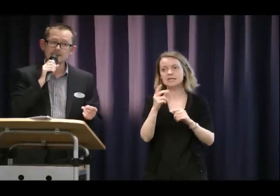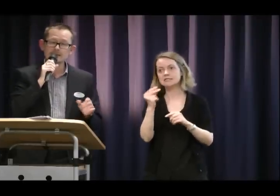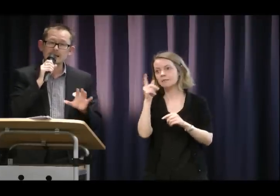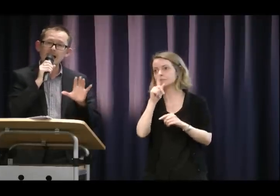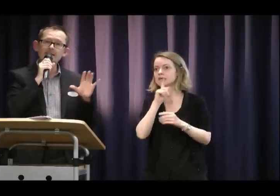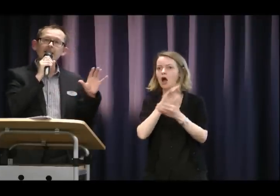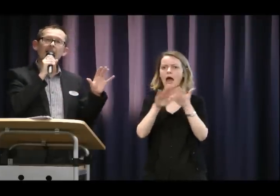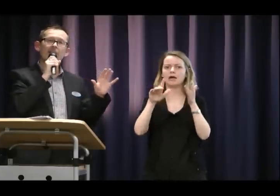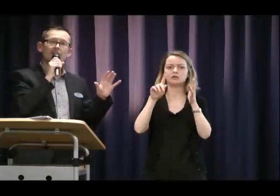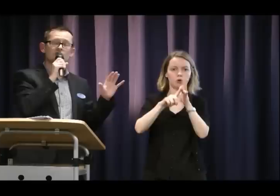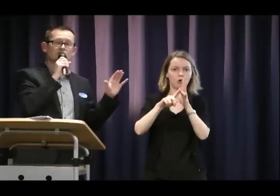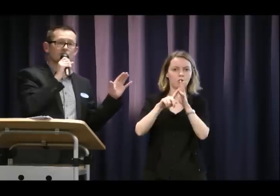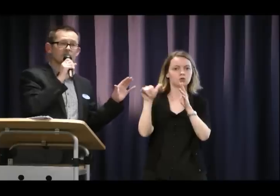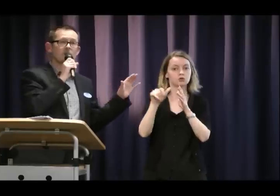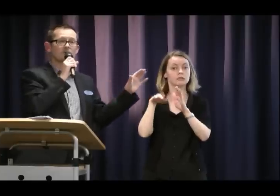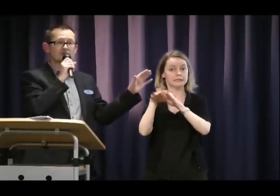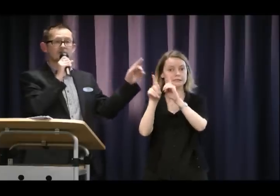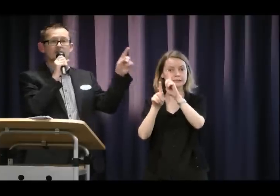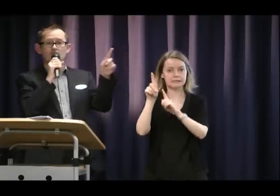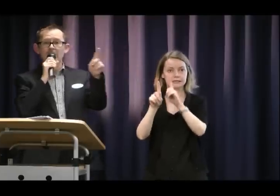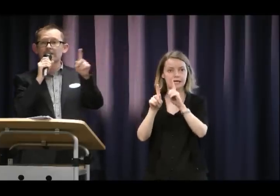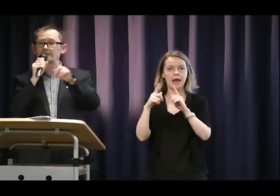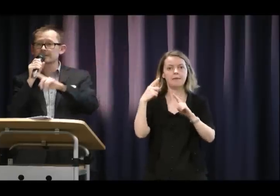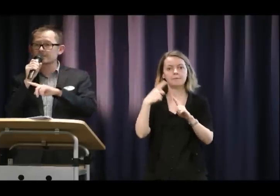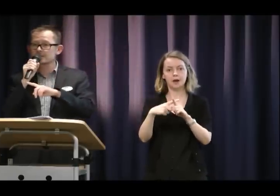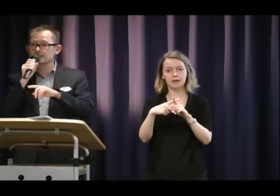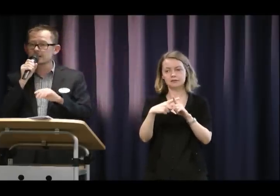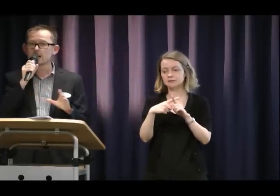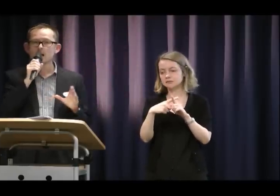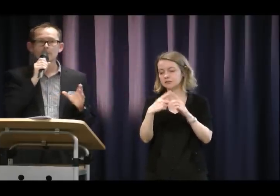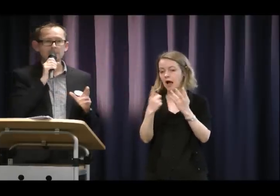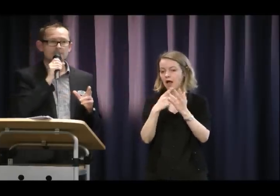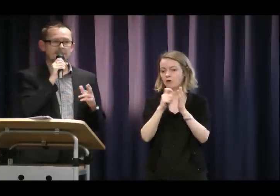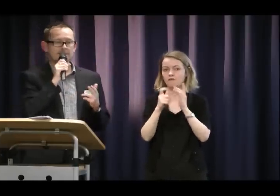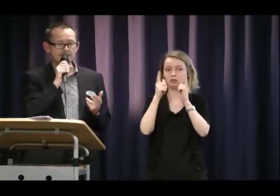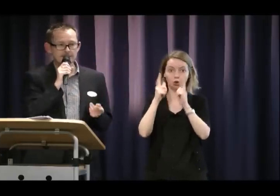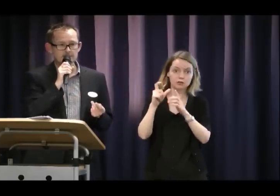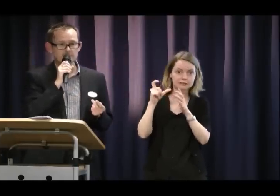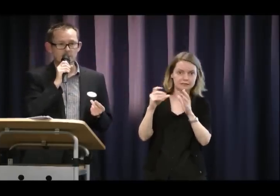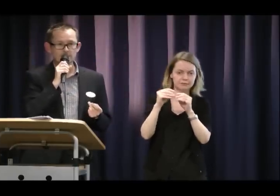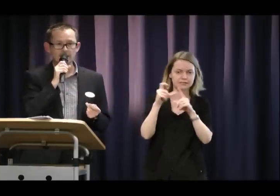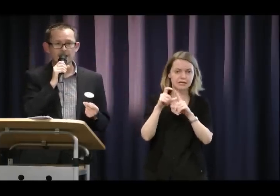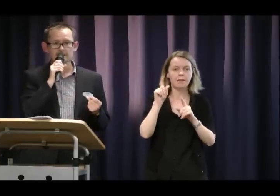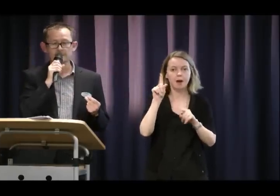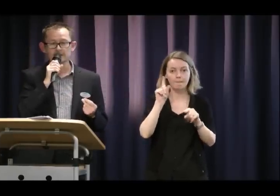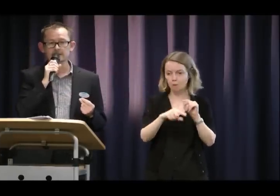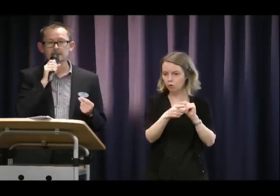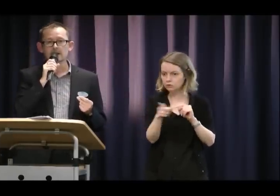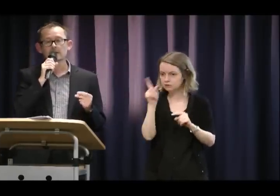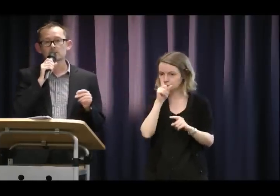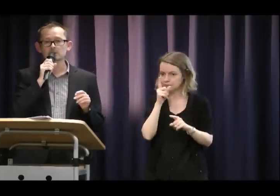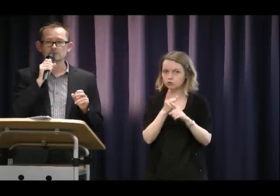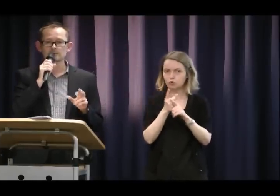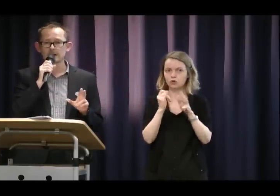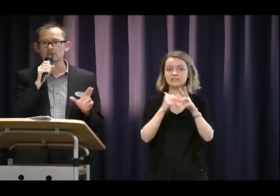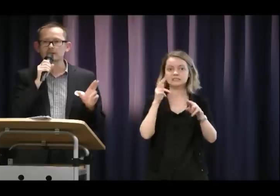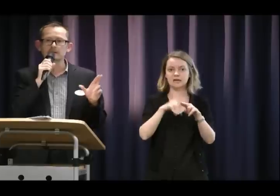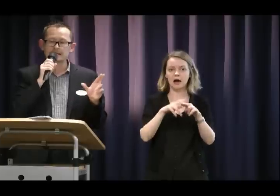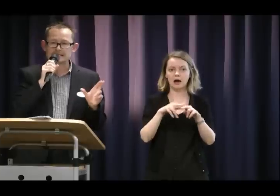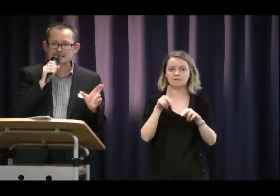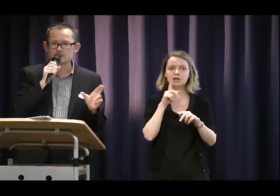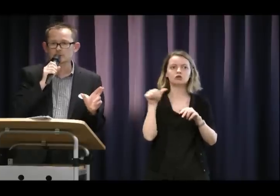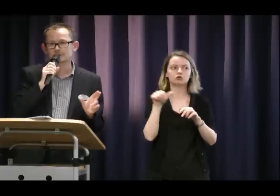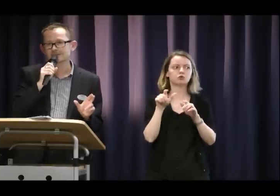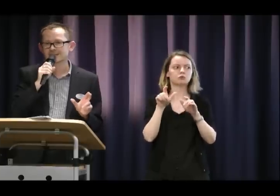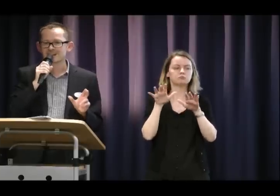the CBD and other service offices around the CBD. But consistent so far has been that we should stay